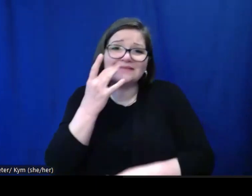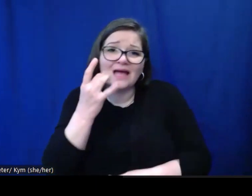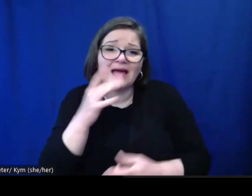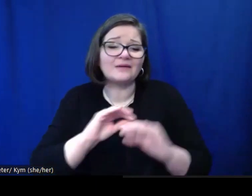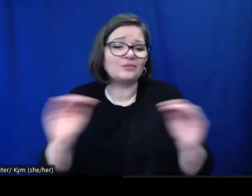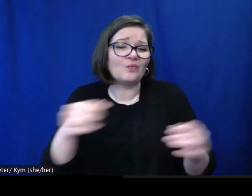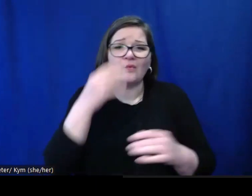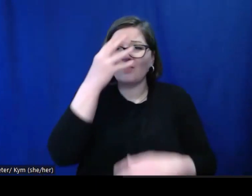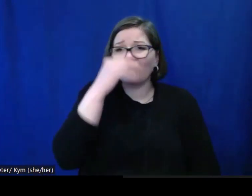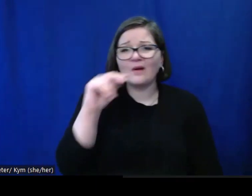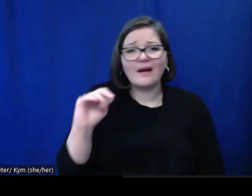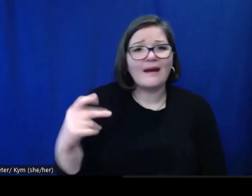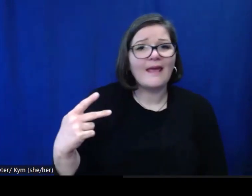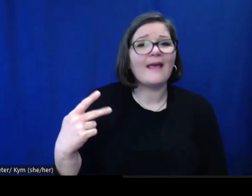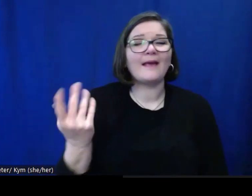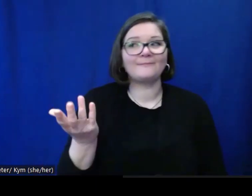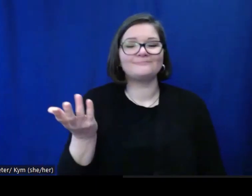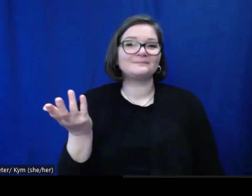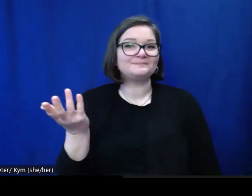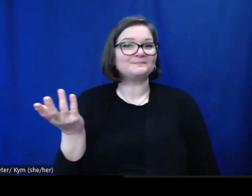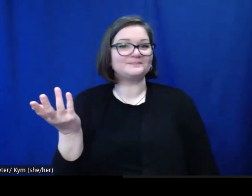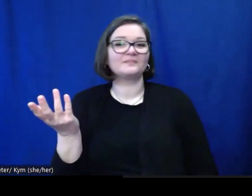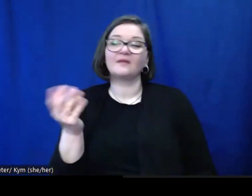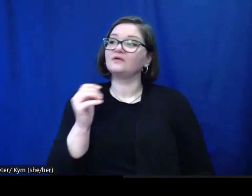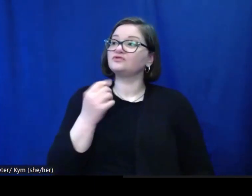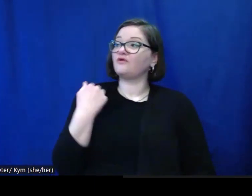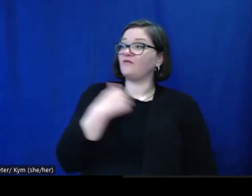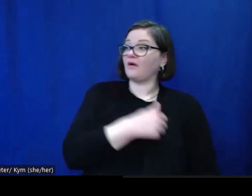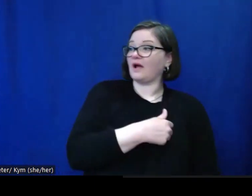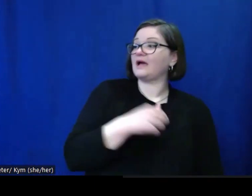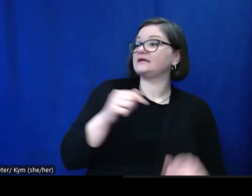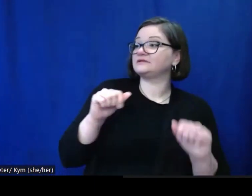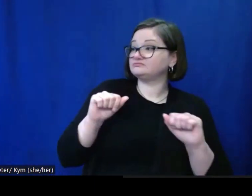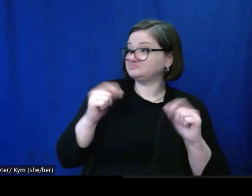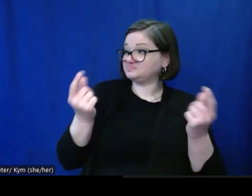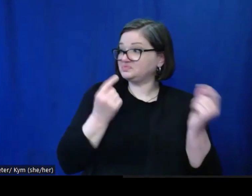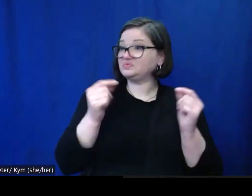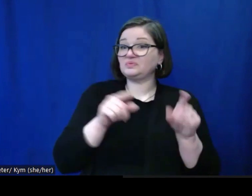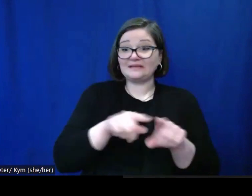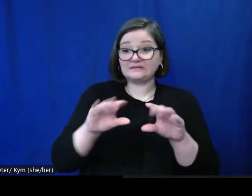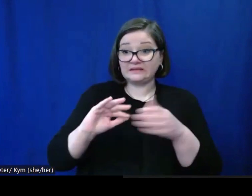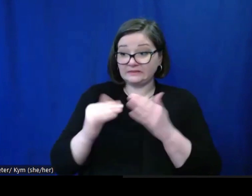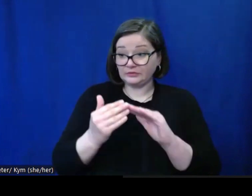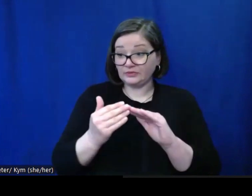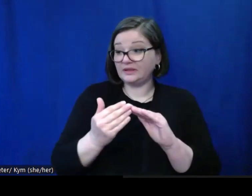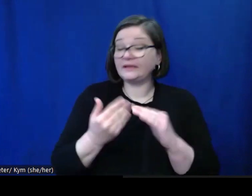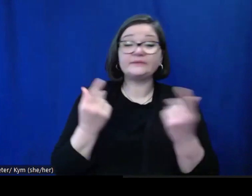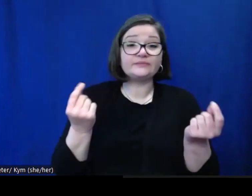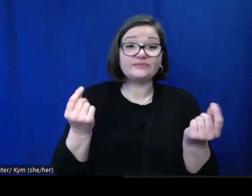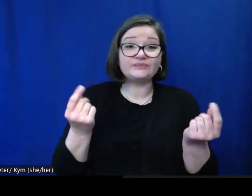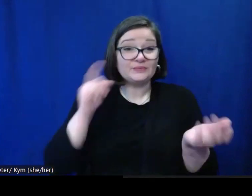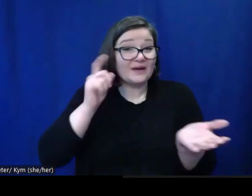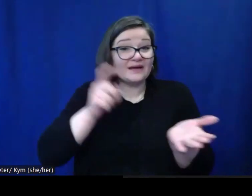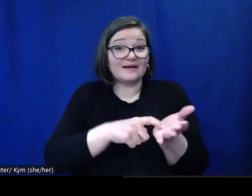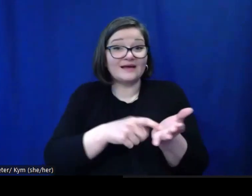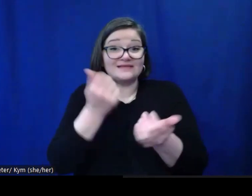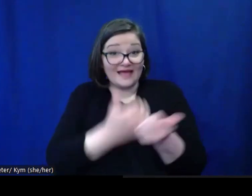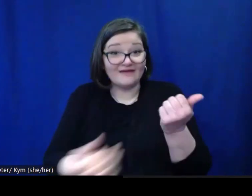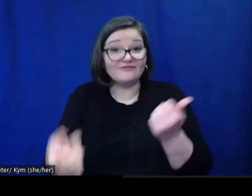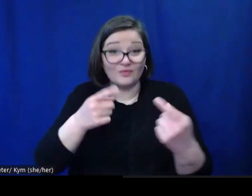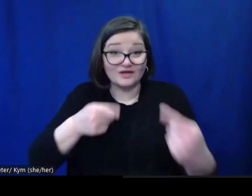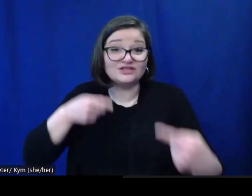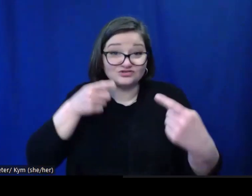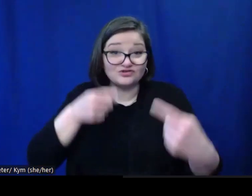so I think for all of us, one of the things that we can do as a community is just recognize that everyone might be struggling and we don't know everybody's